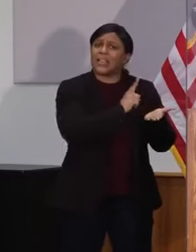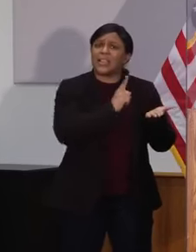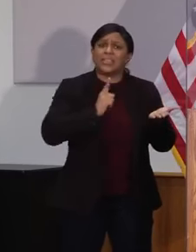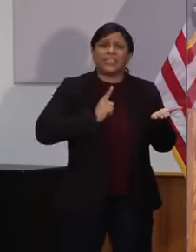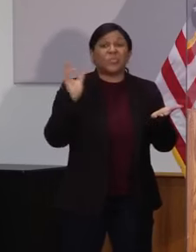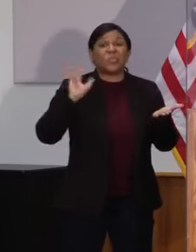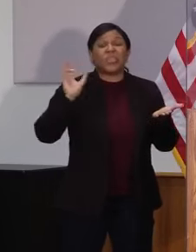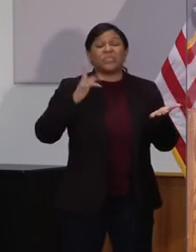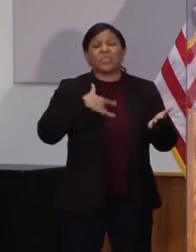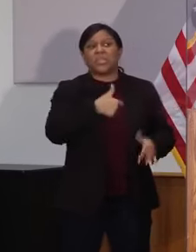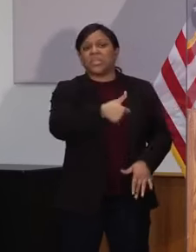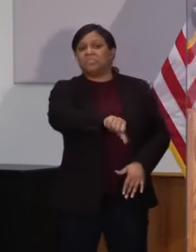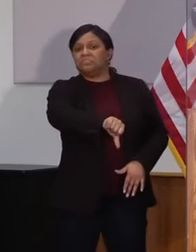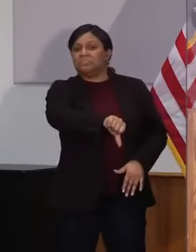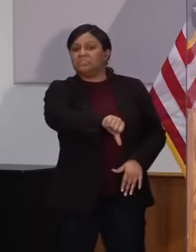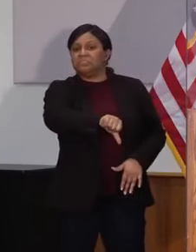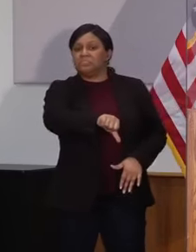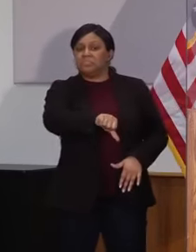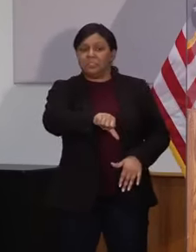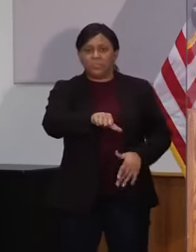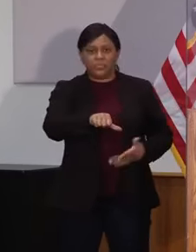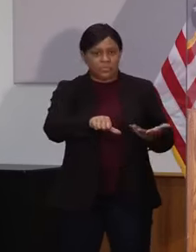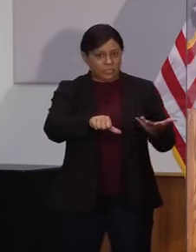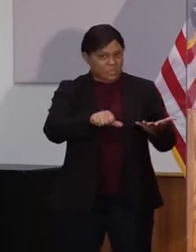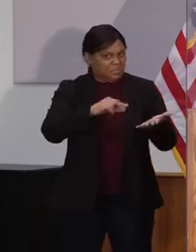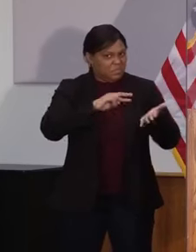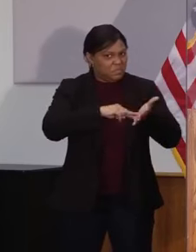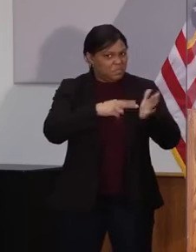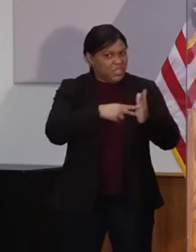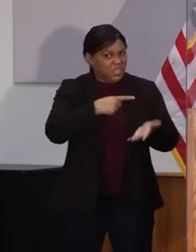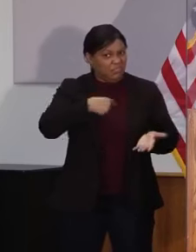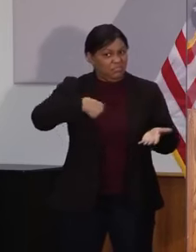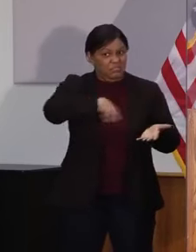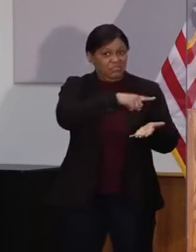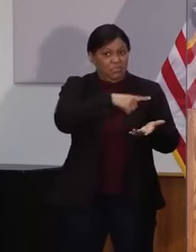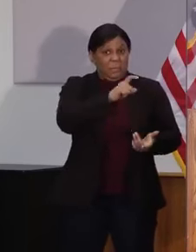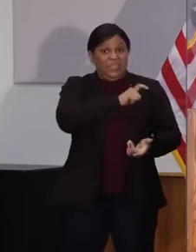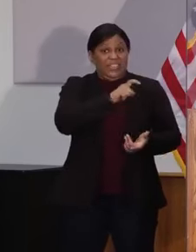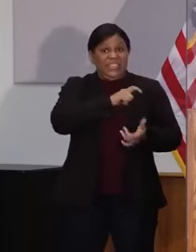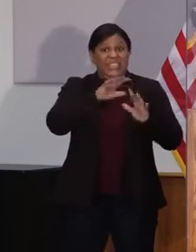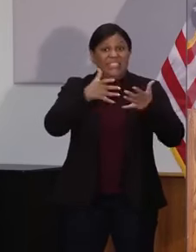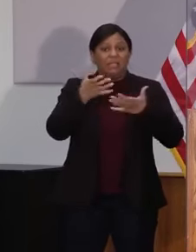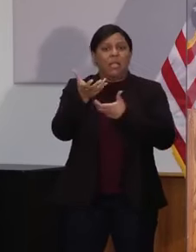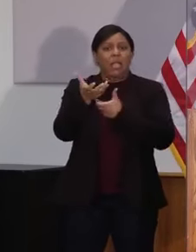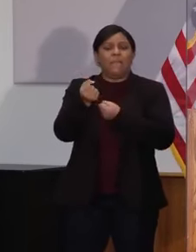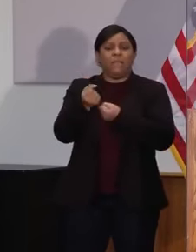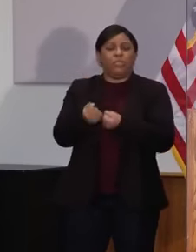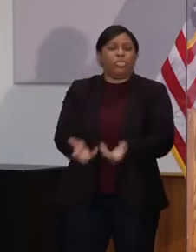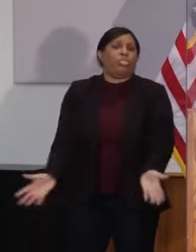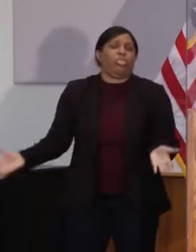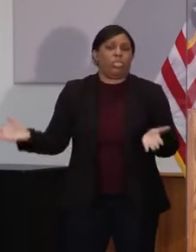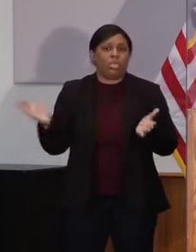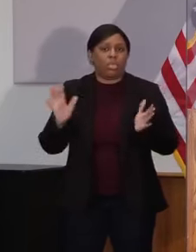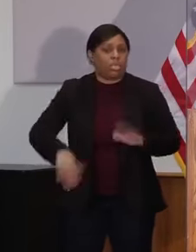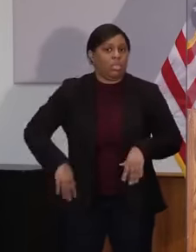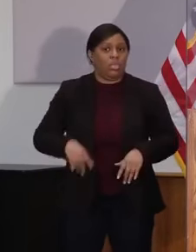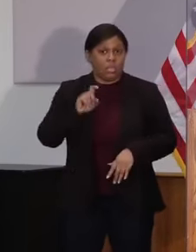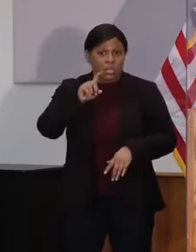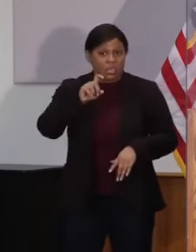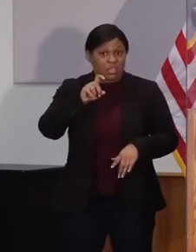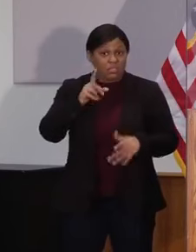so, does that confidence fade away in these local law enforcement agencies? And can you assure Minnesotans that if this does not pass, that there